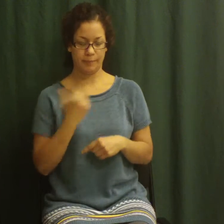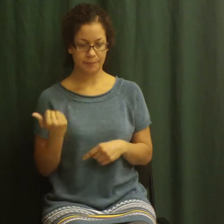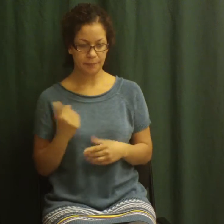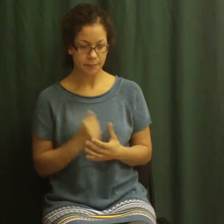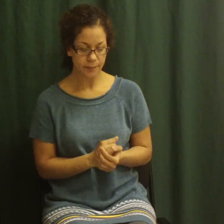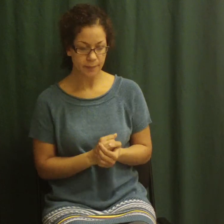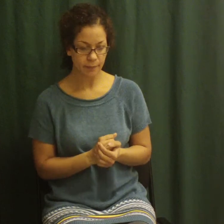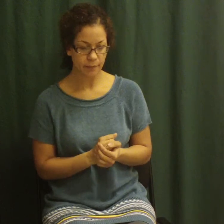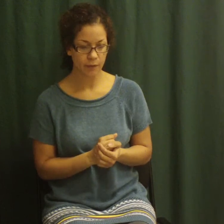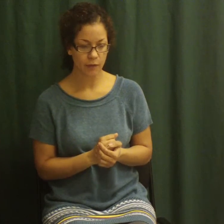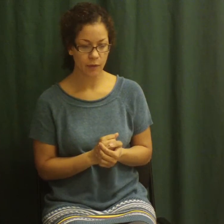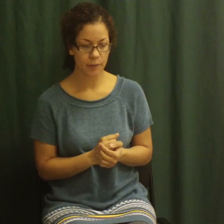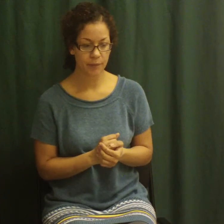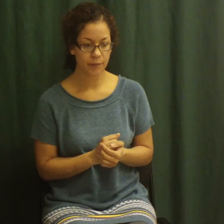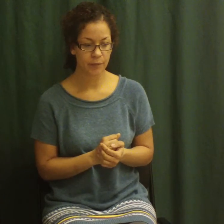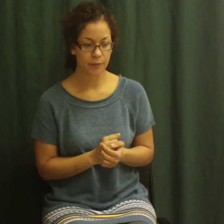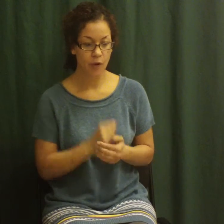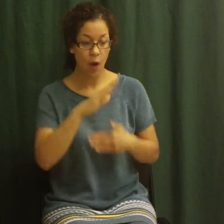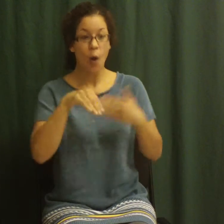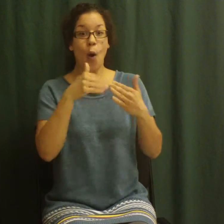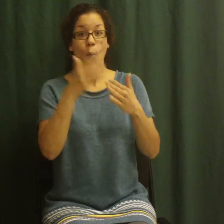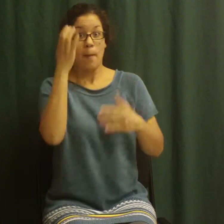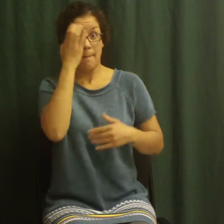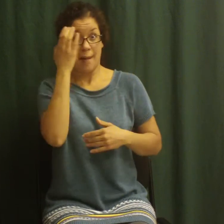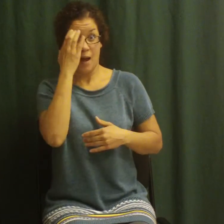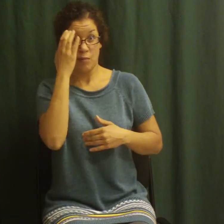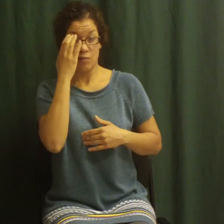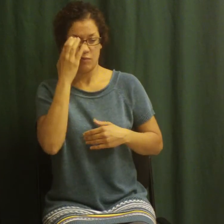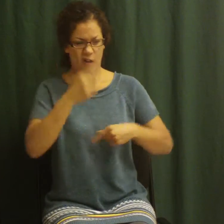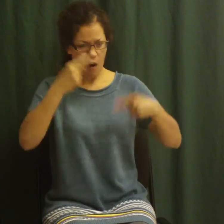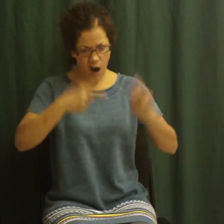fought over who would go get the ball.